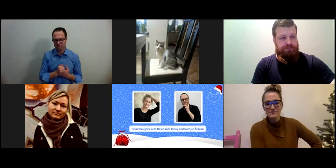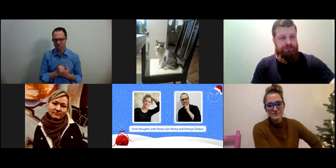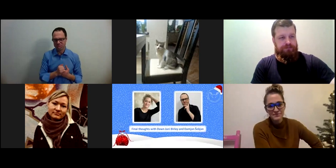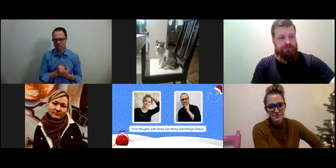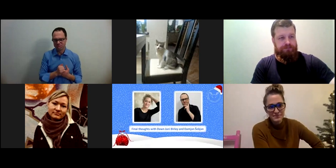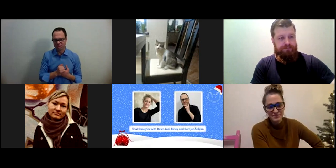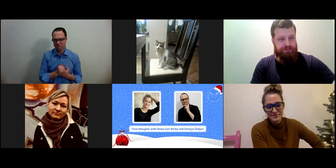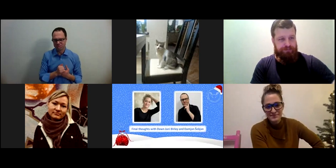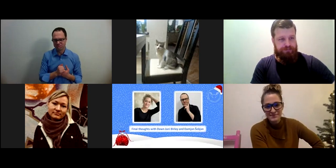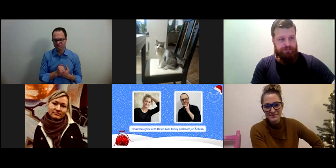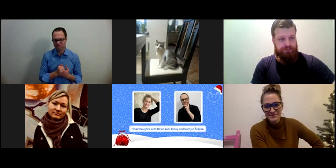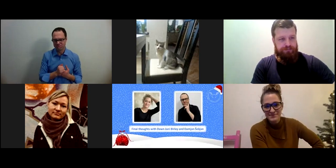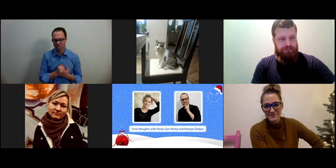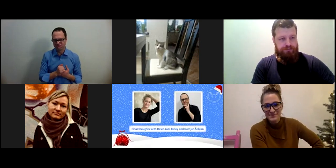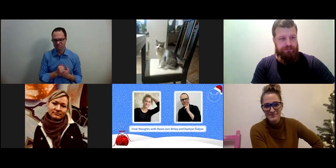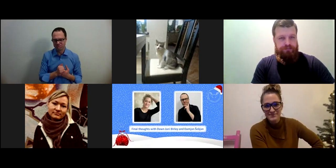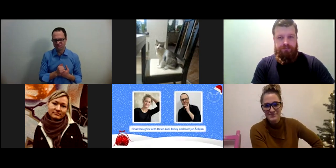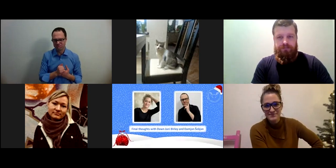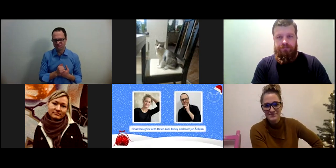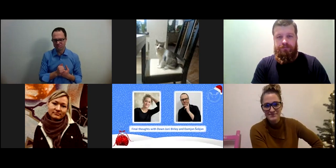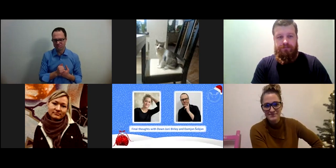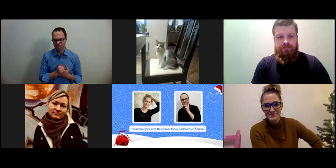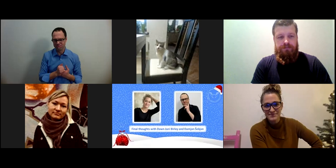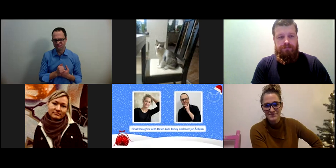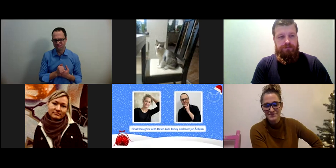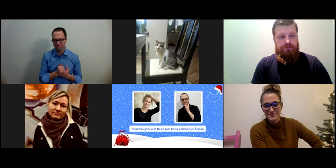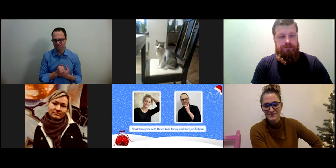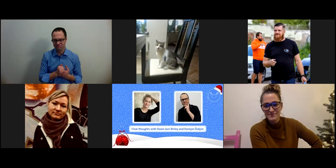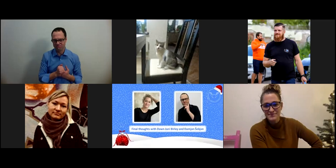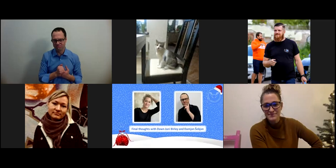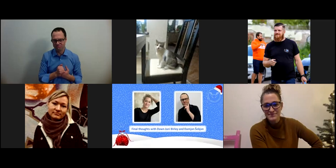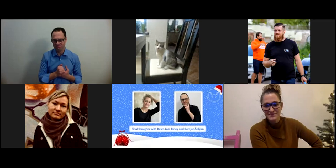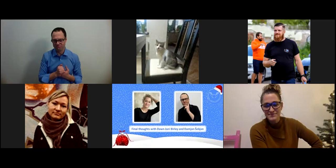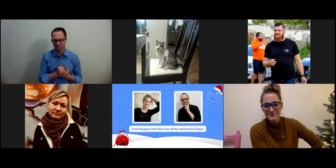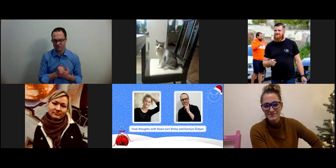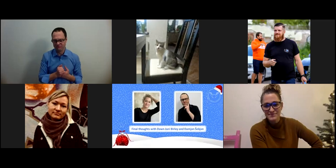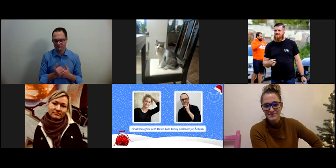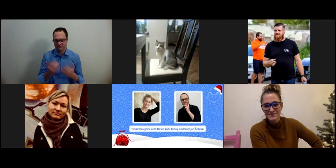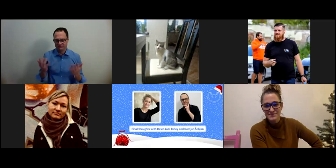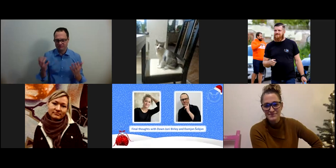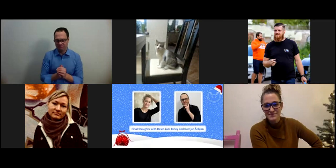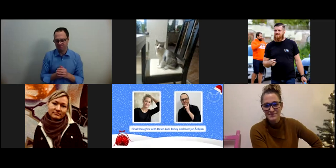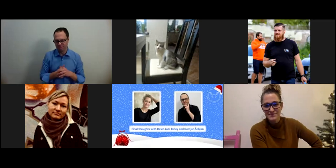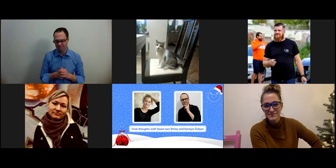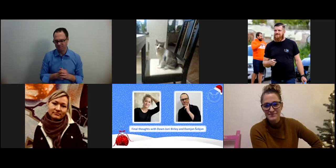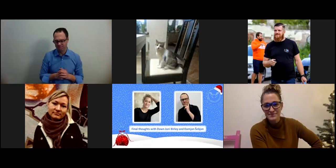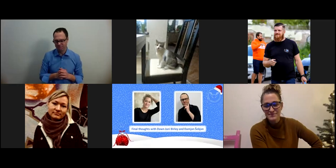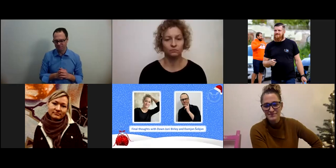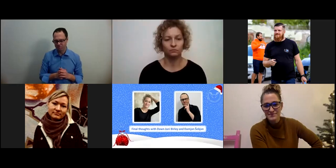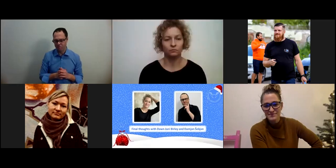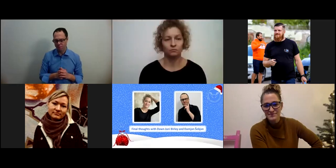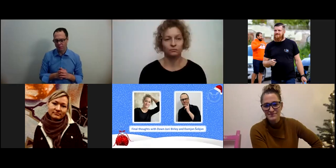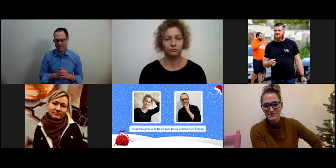long shift. So a shift in the time for the deaf interpreter teams to